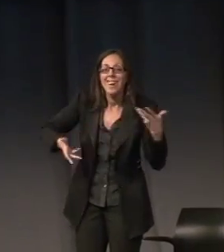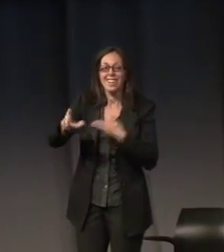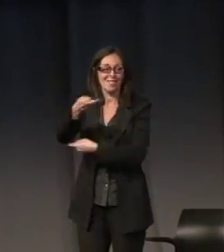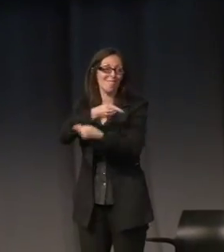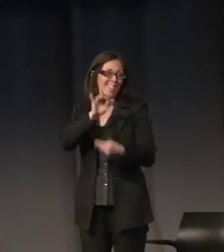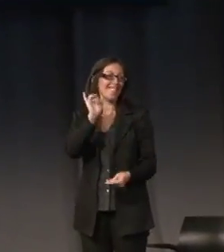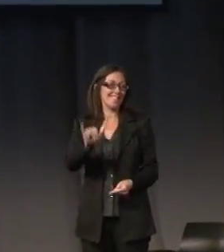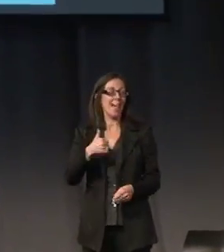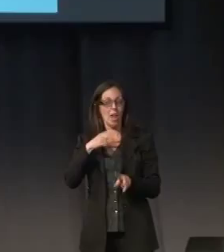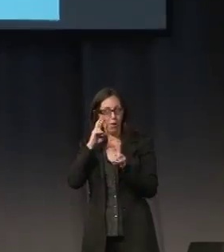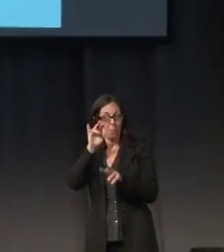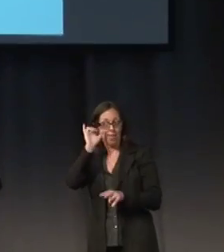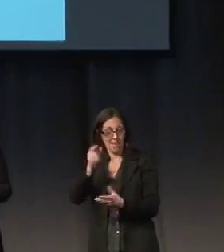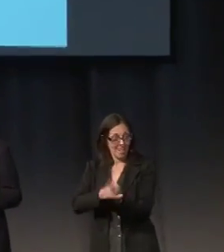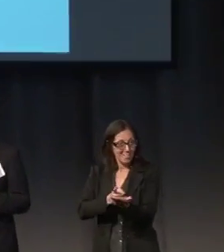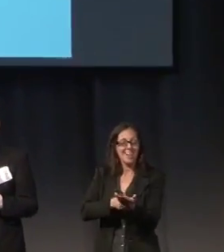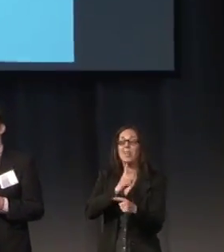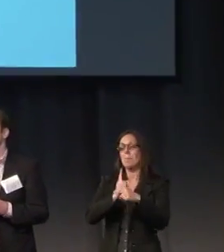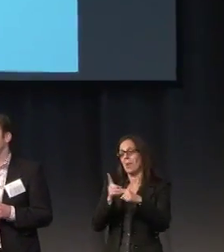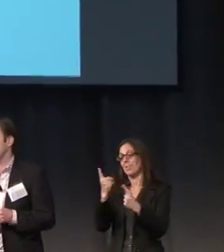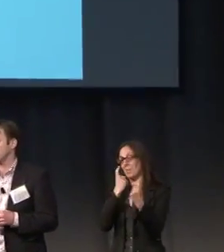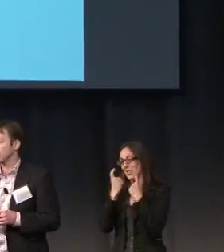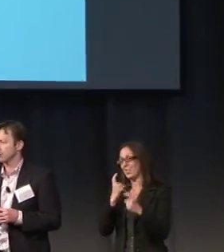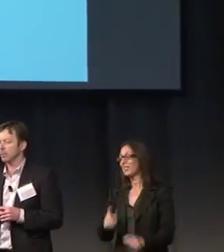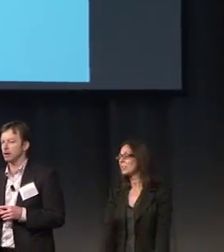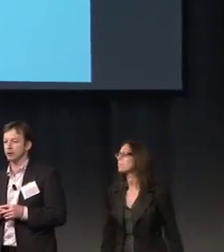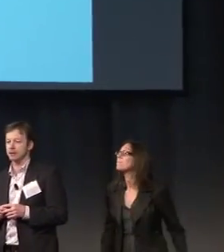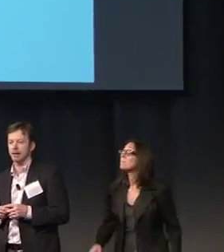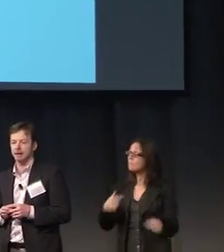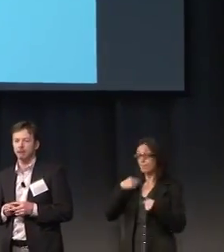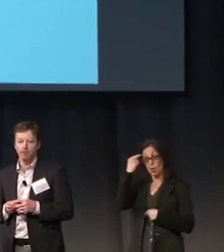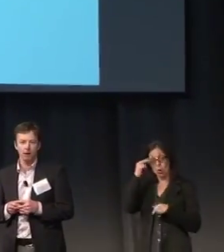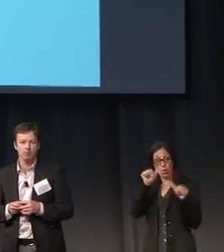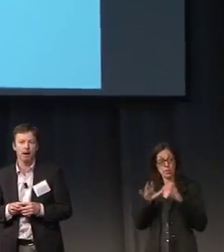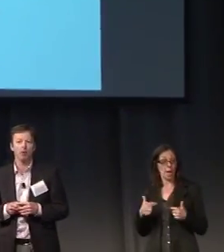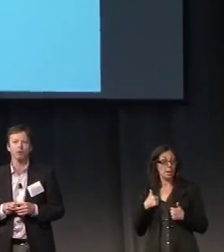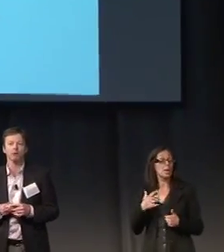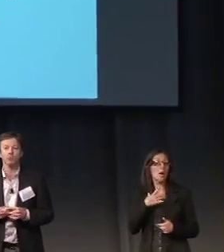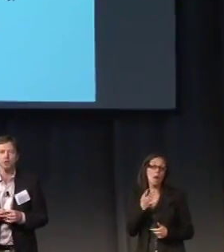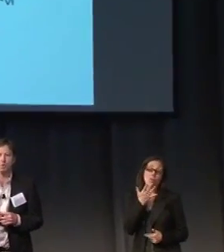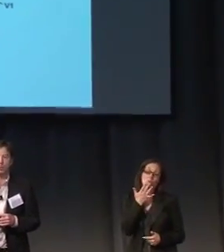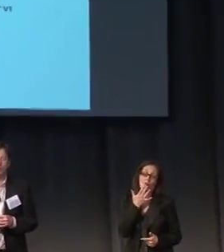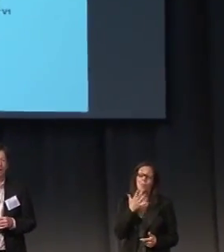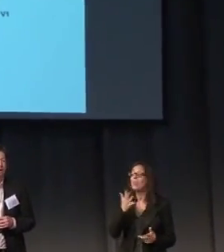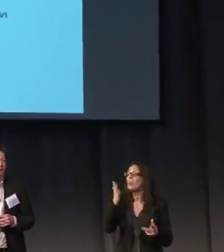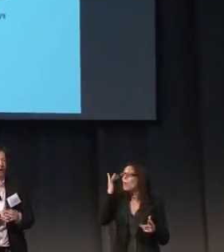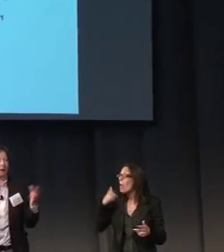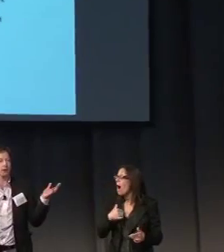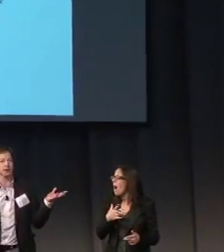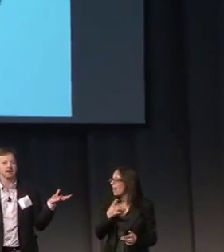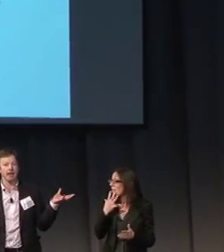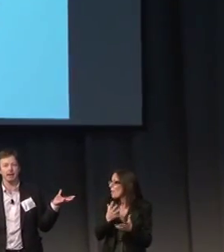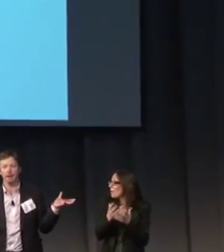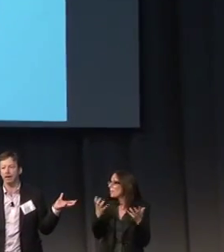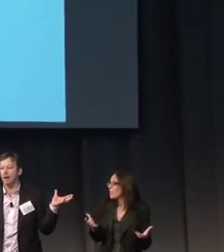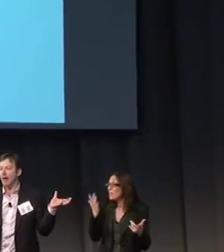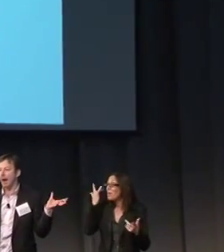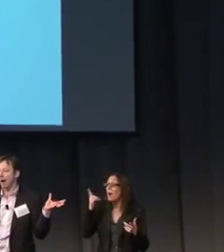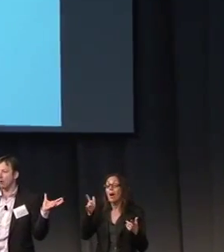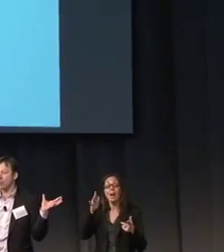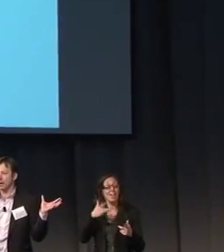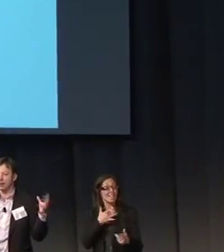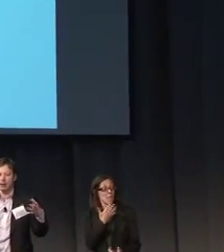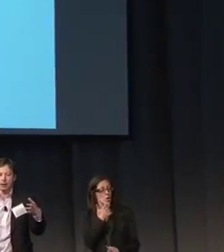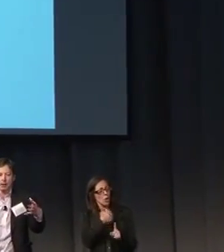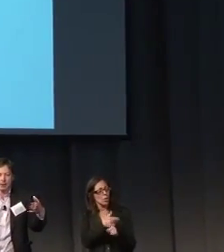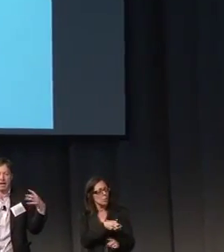So from a neuroscientific point of view, the reason I like color so much is that it's a very powerful tool for understanding